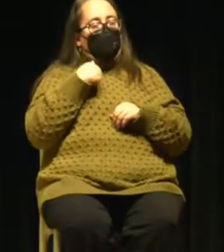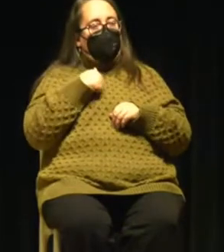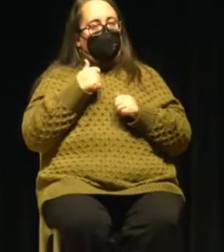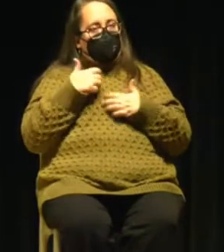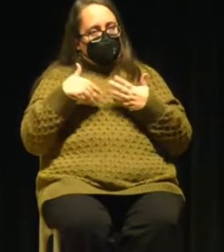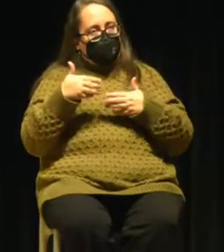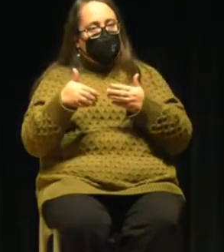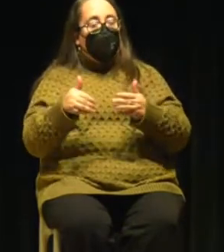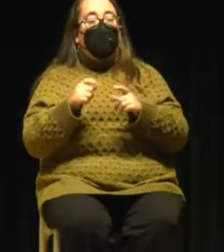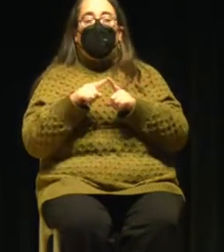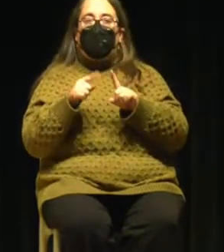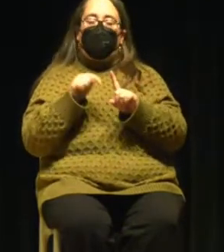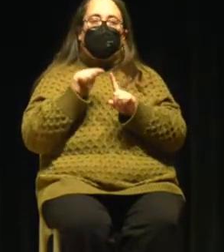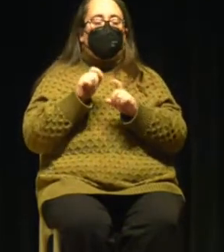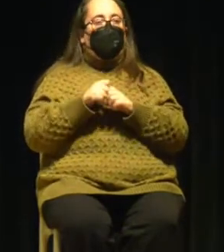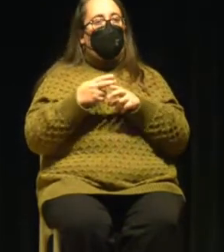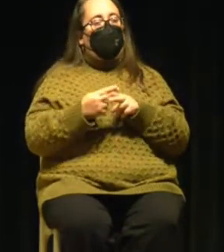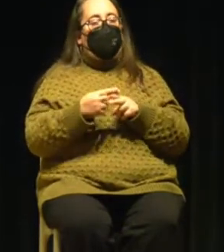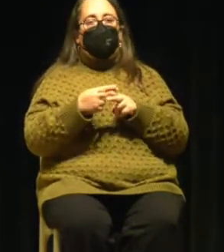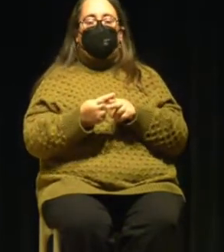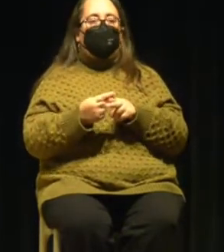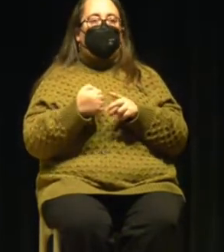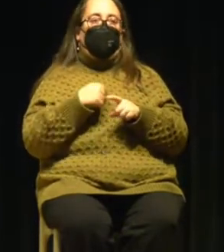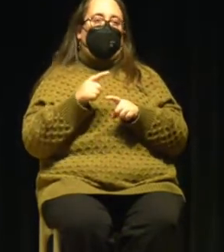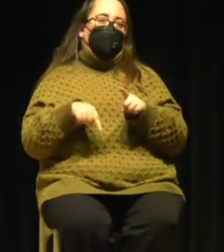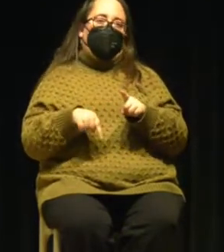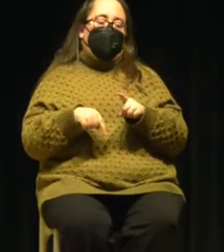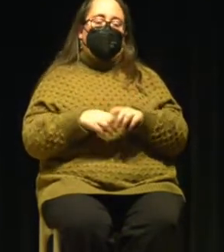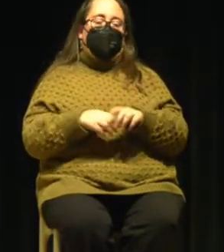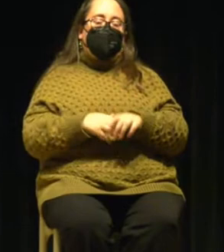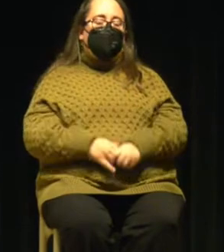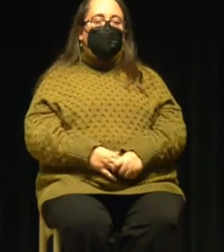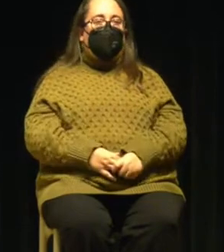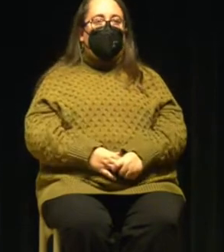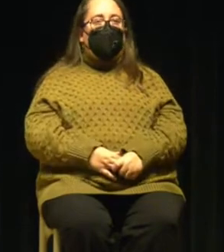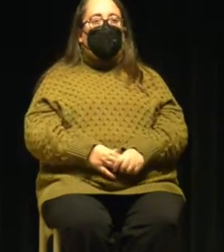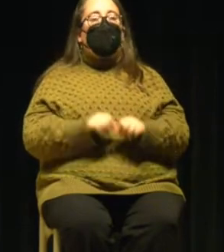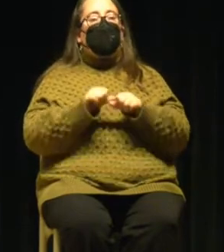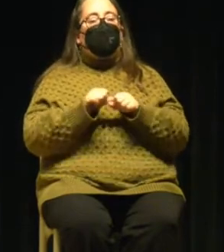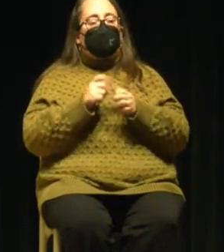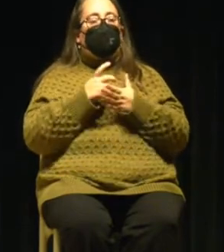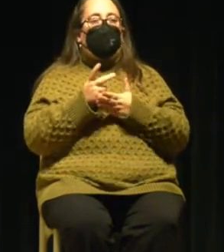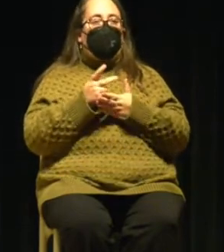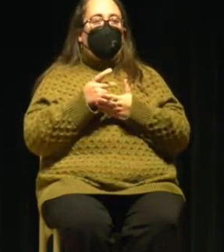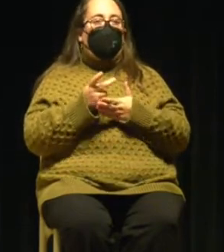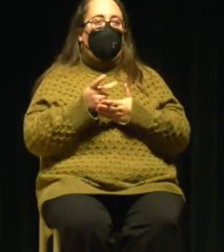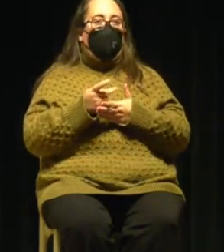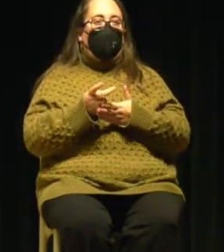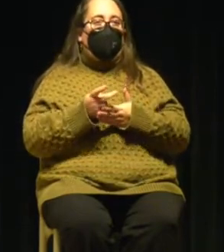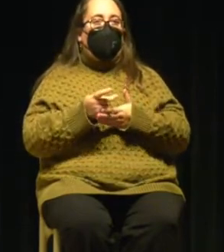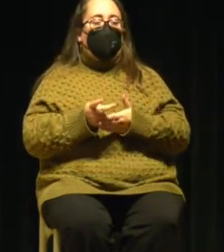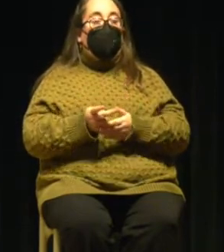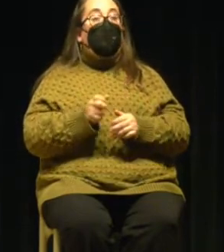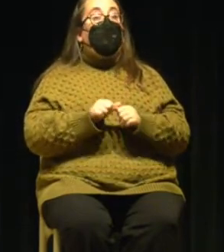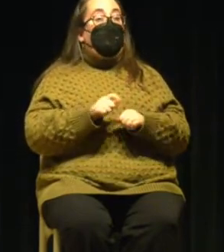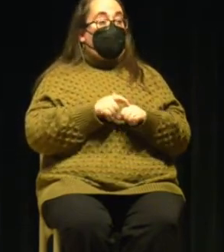But on this front, I just couldn't never, I was constantly failing. And so every time I try it, I was like, this is the fix.